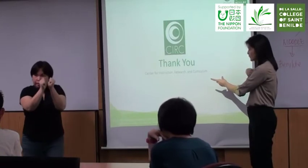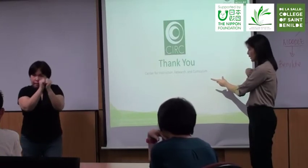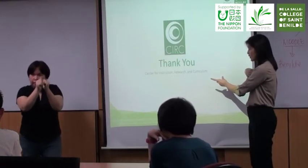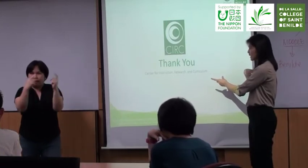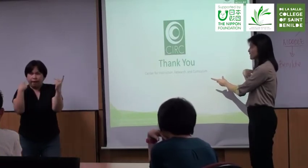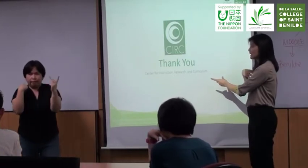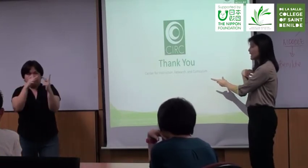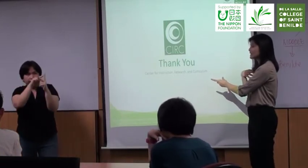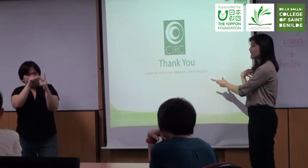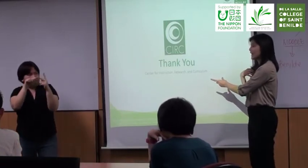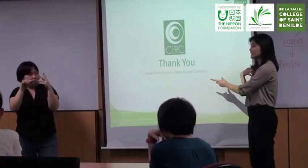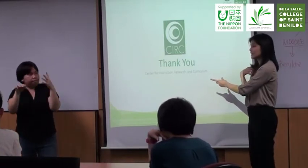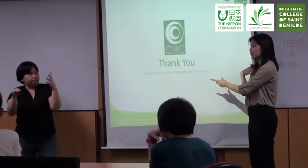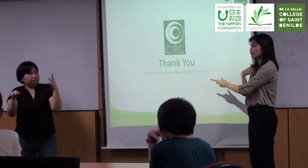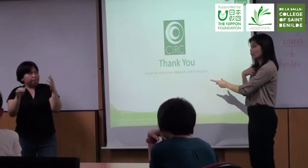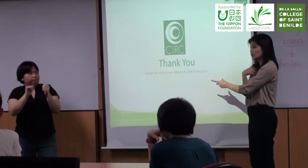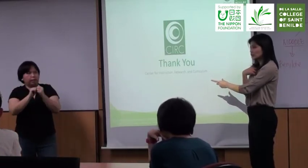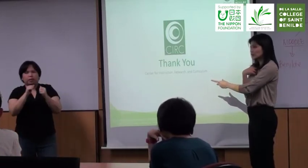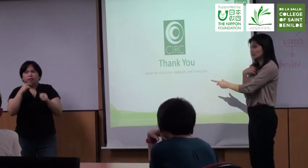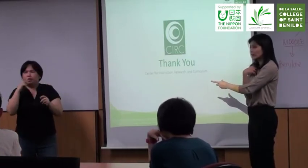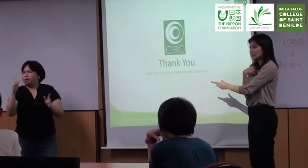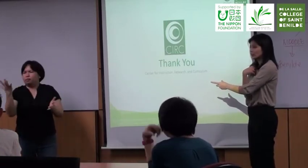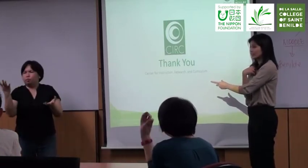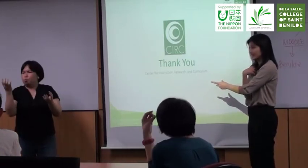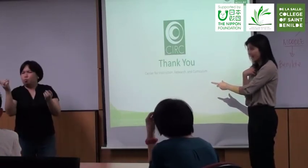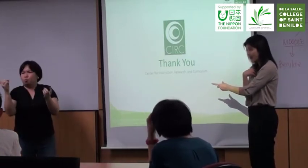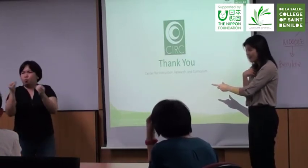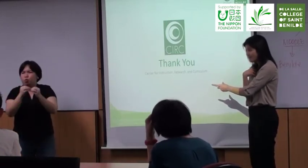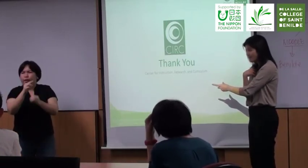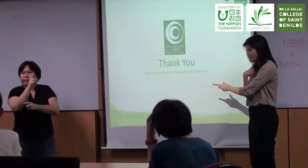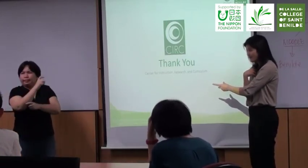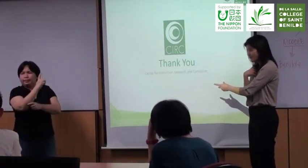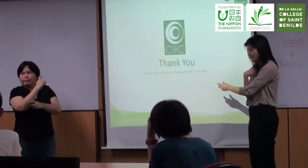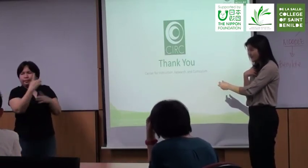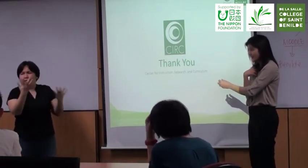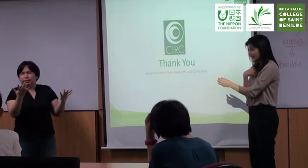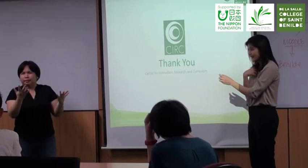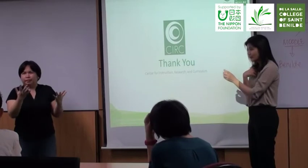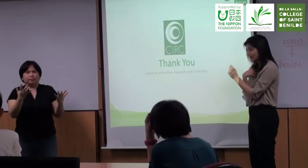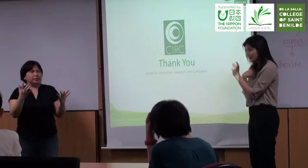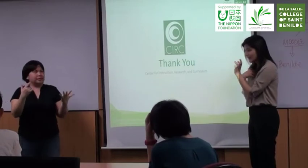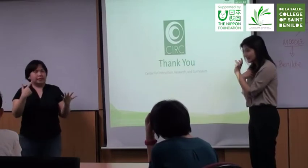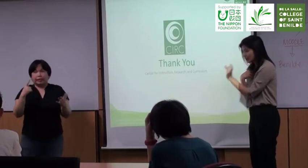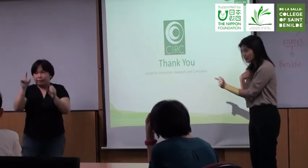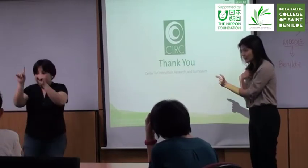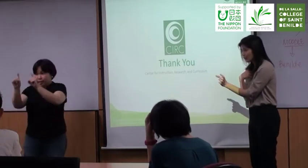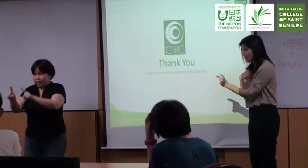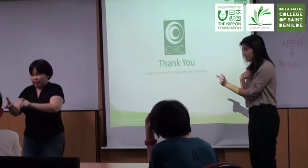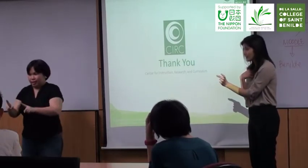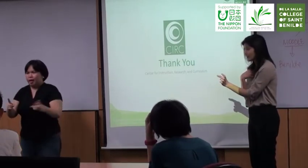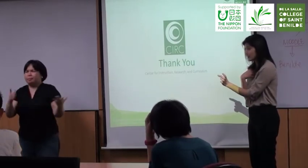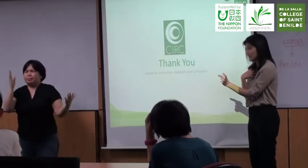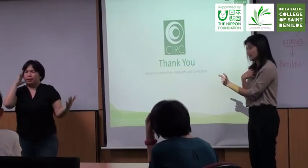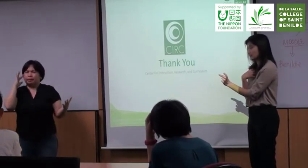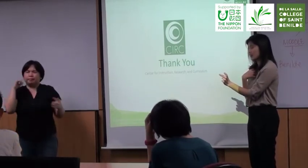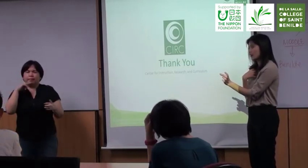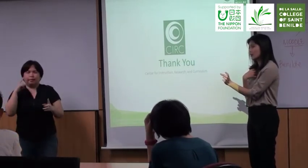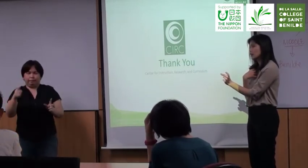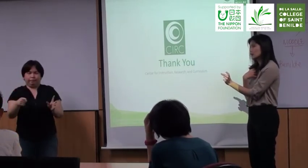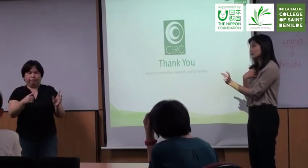from my experience, less asking of questions when there's an exam. Like when they encounter the word,